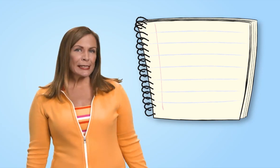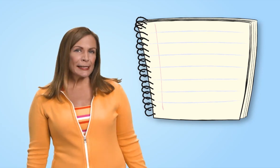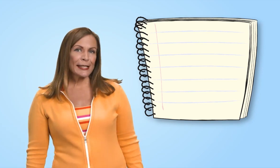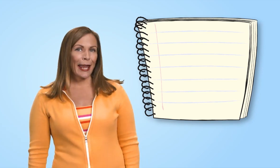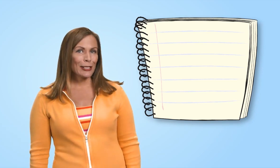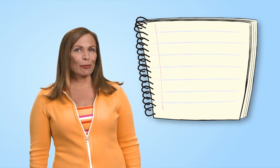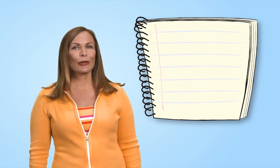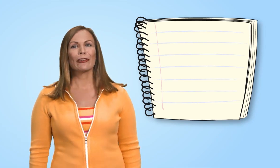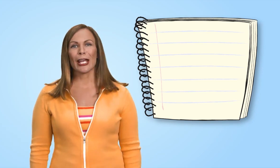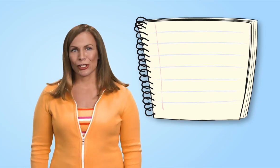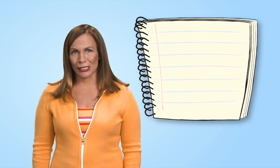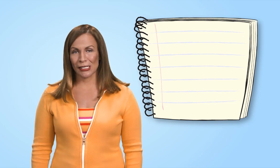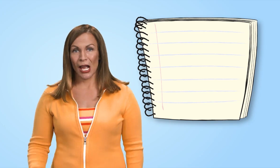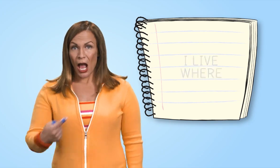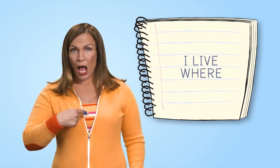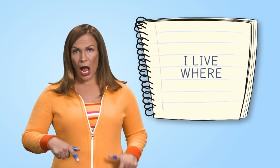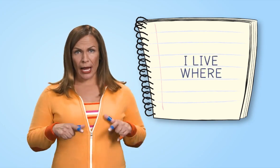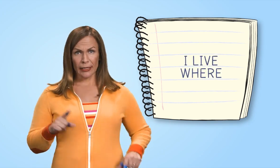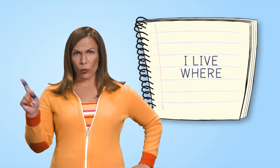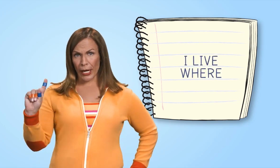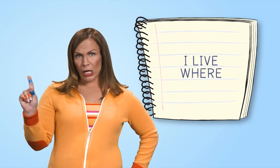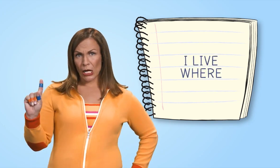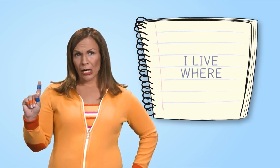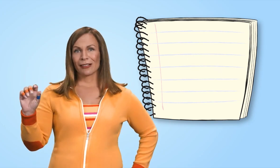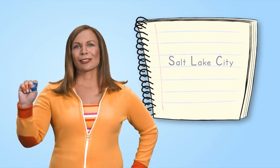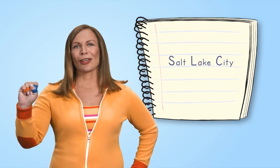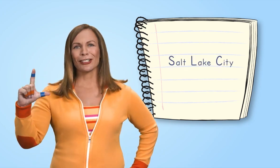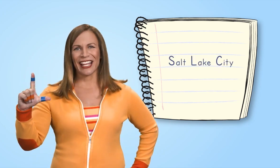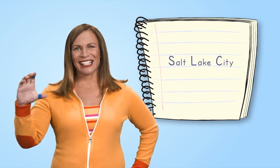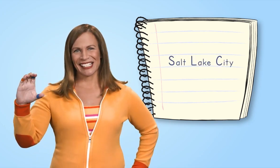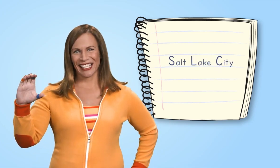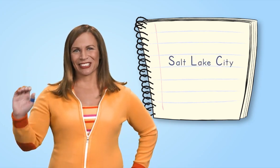places, and abbreviations. I live where? Salt Lake City.